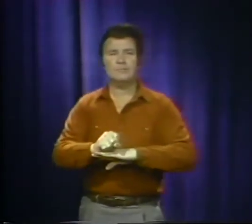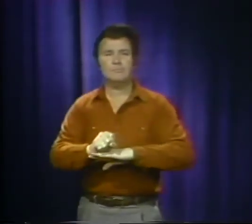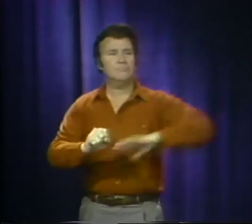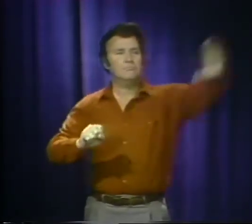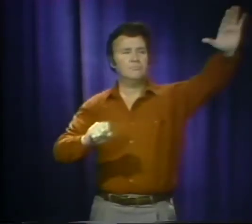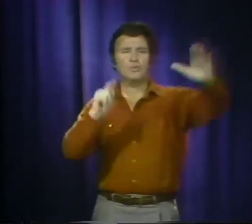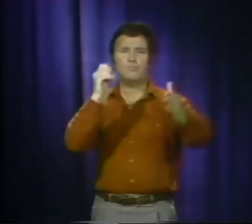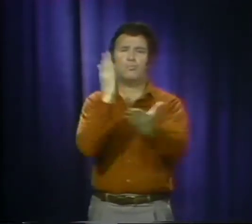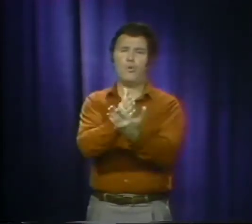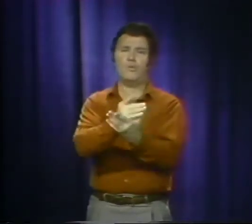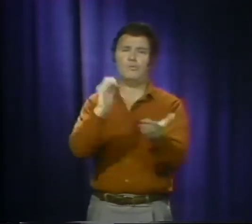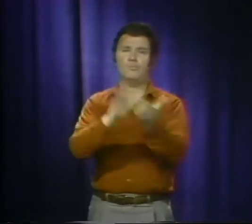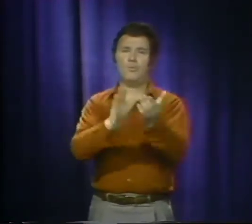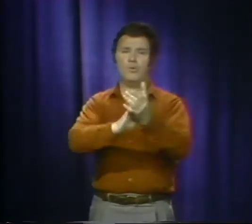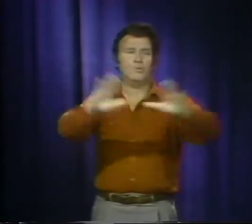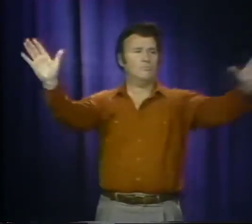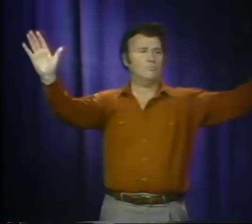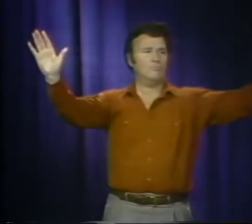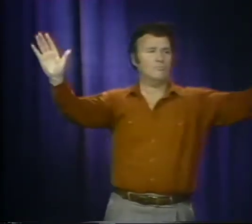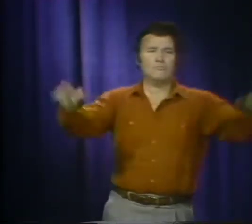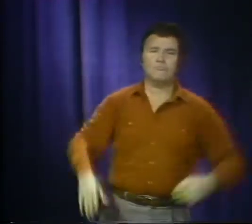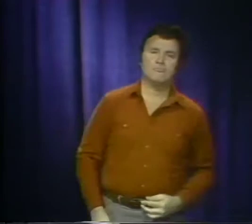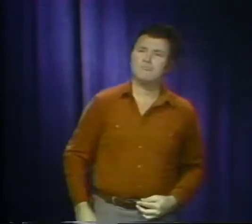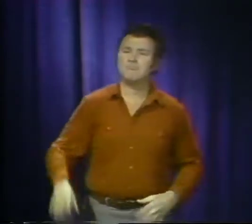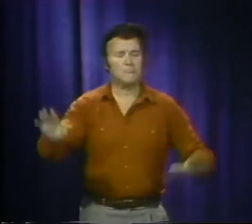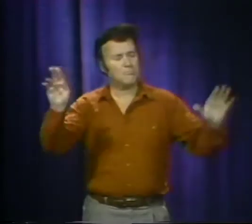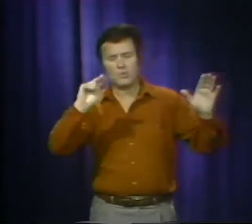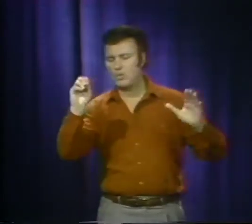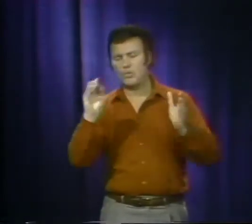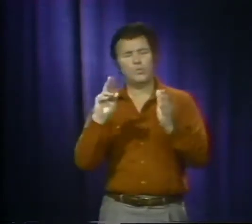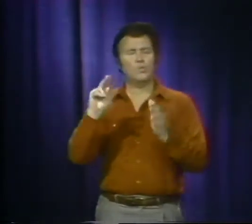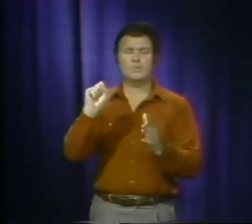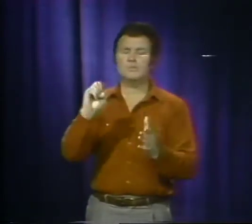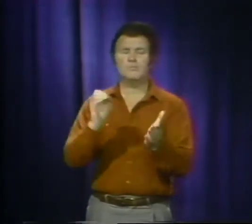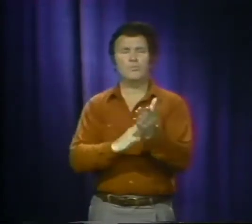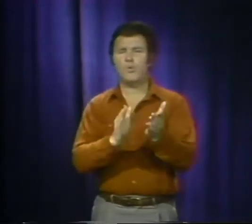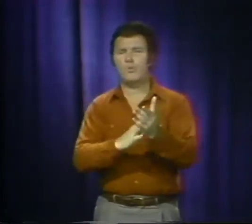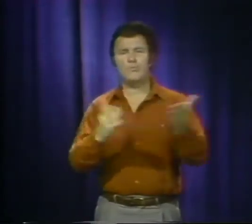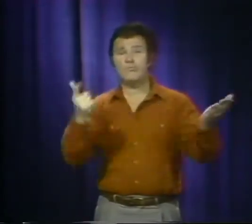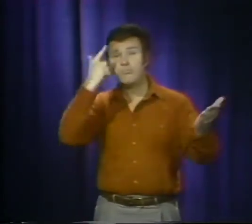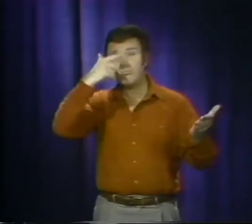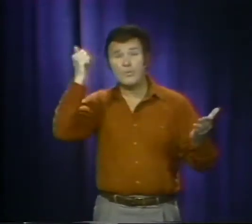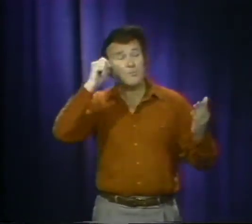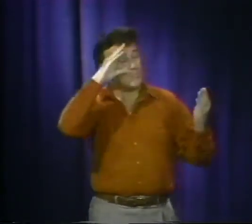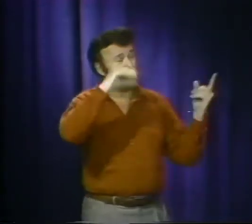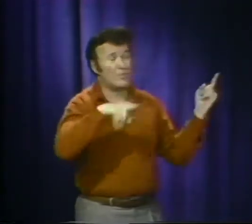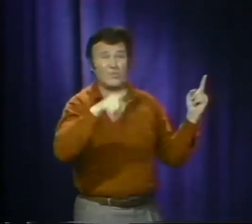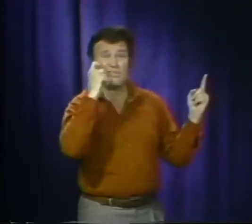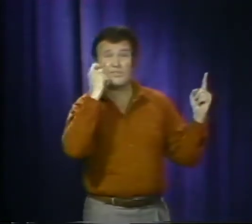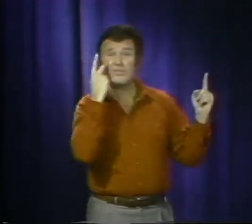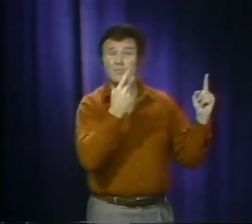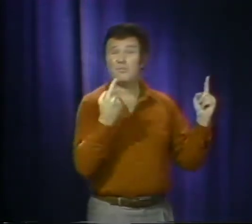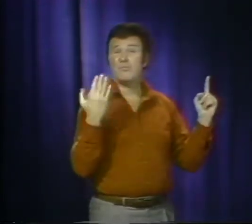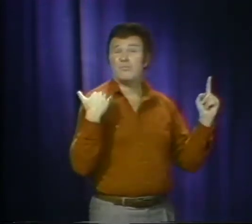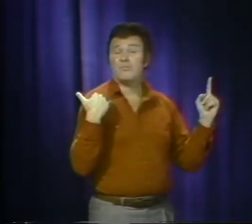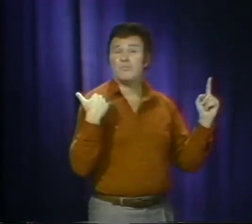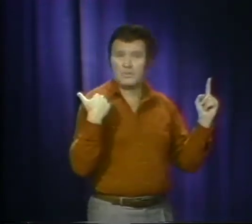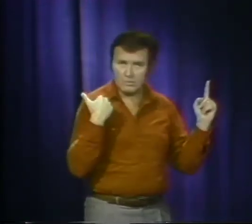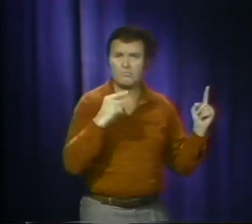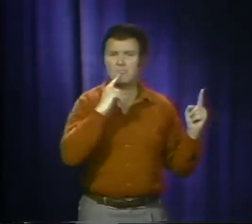stage and stopped the applause. It's no use to applaud. The man you just saw a while